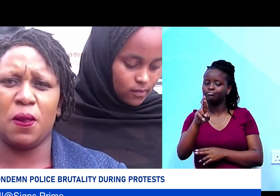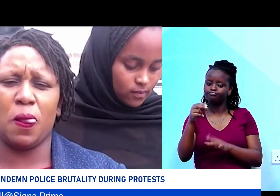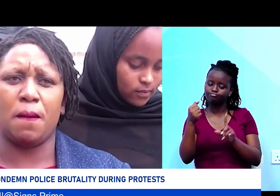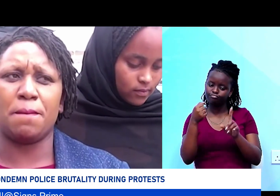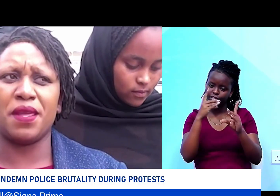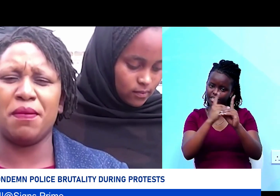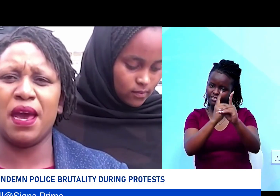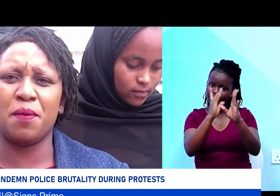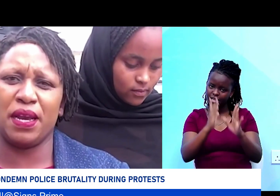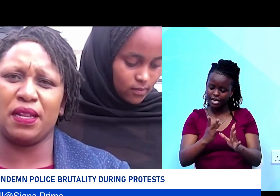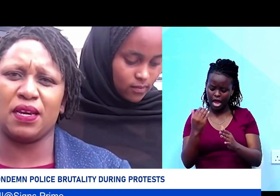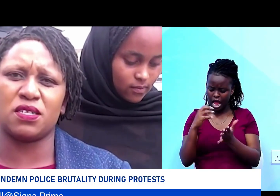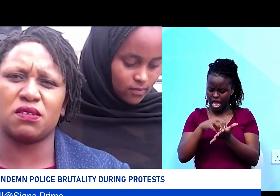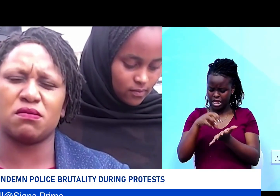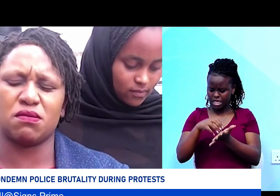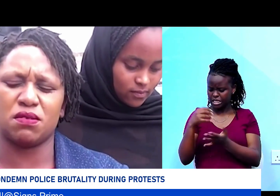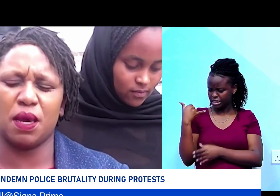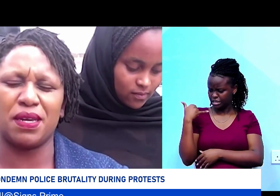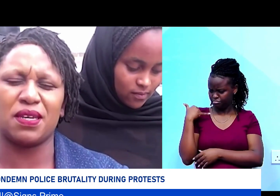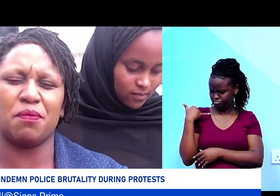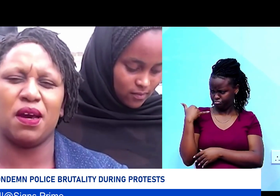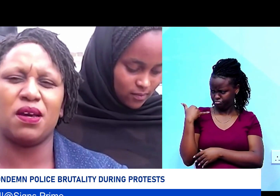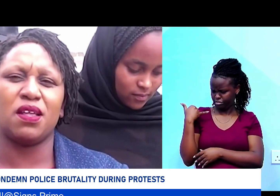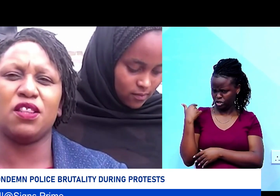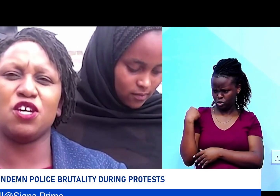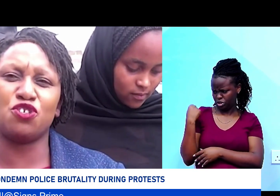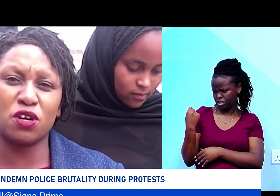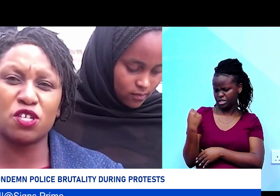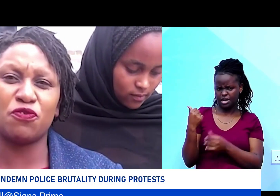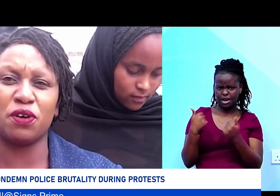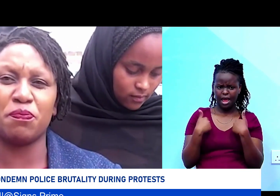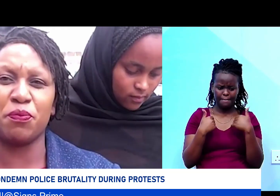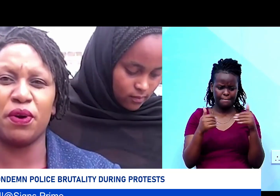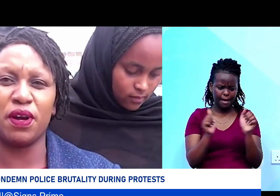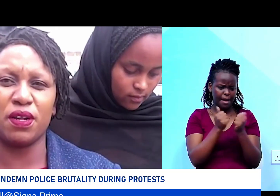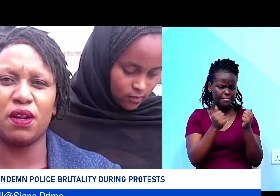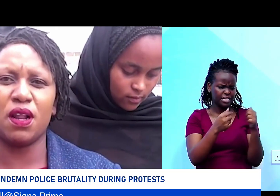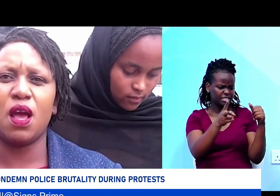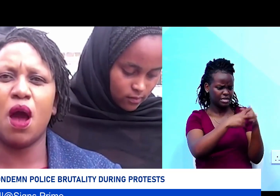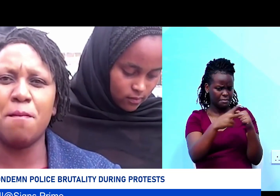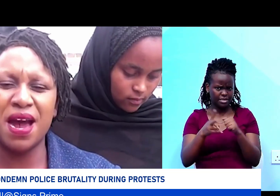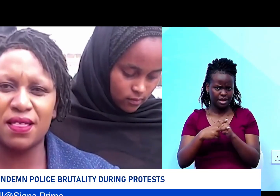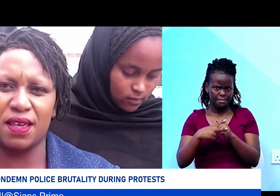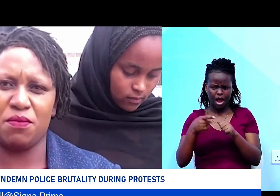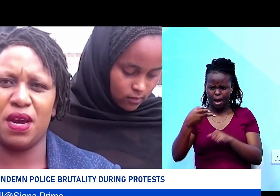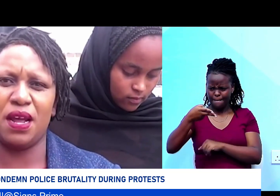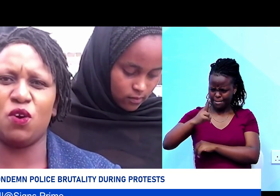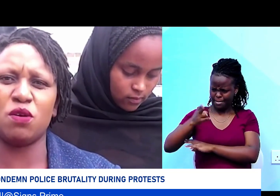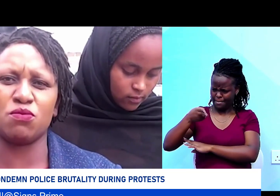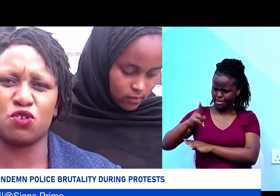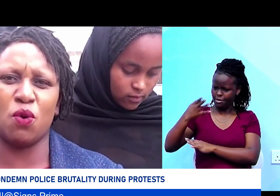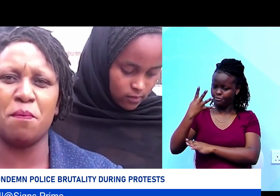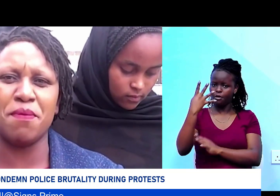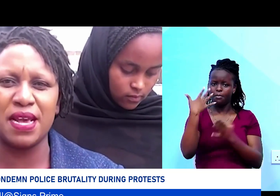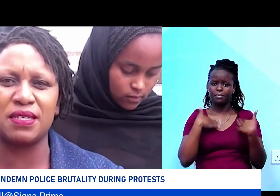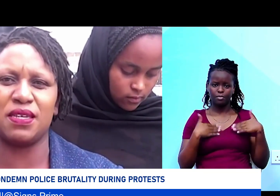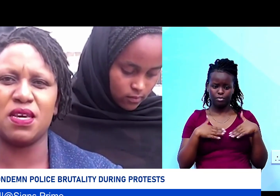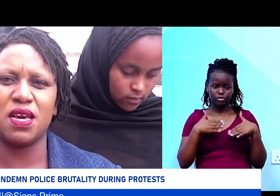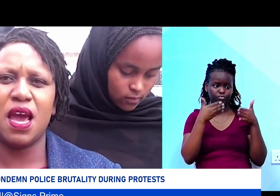yenye happen that Sabasaba, they shot 4 people. Among them alikuwa mtoto wa miezi